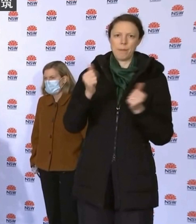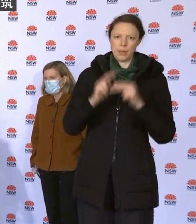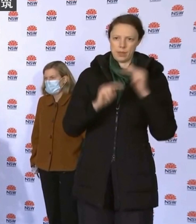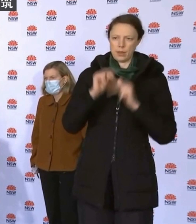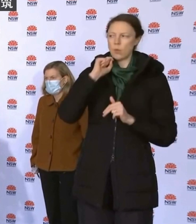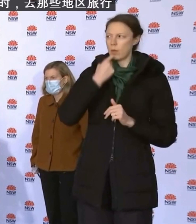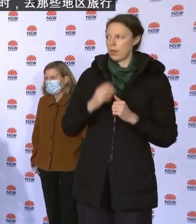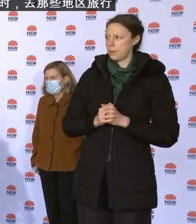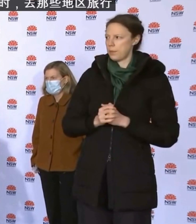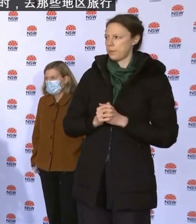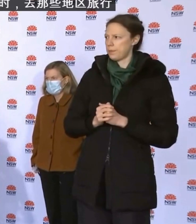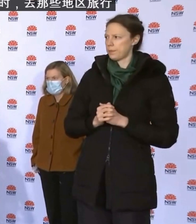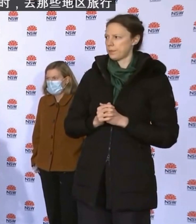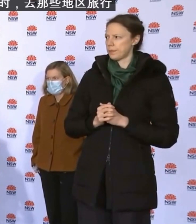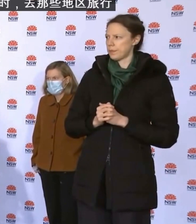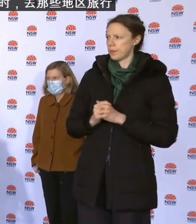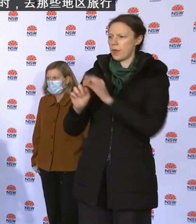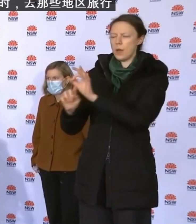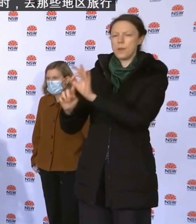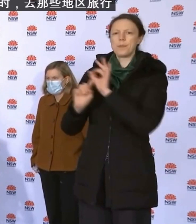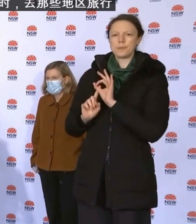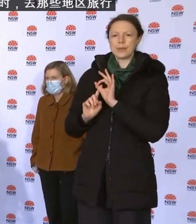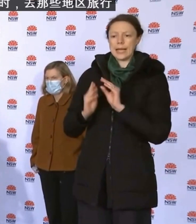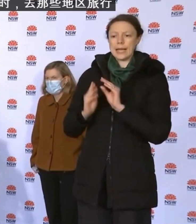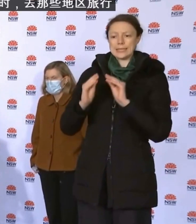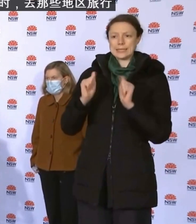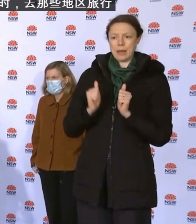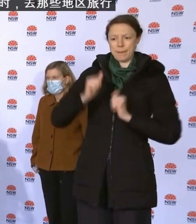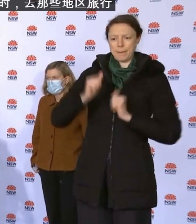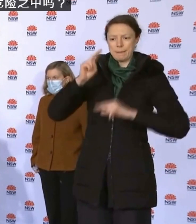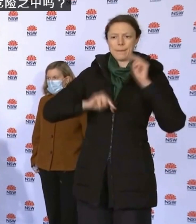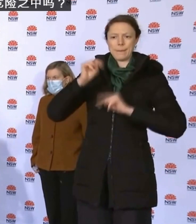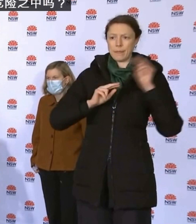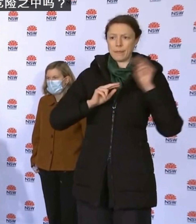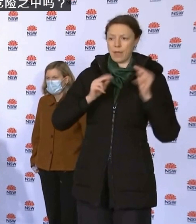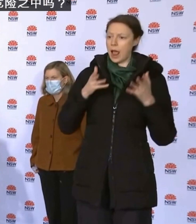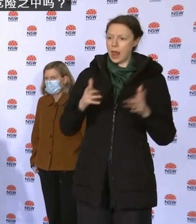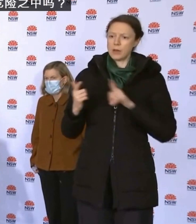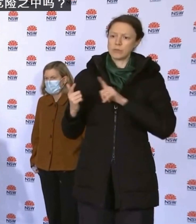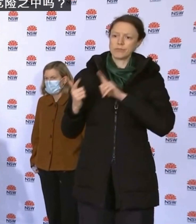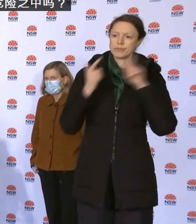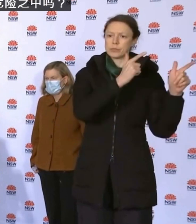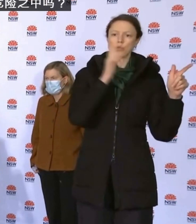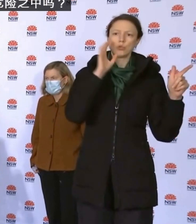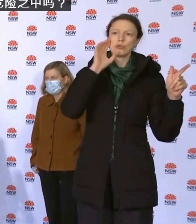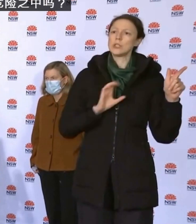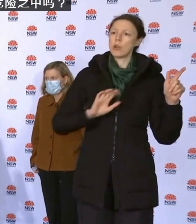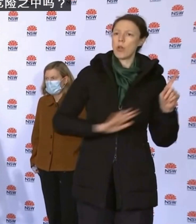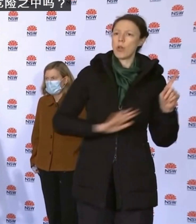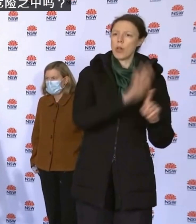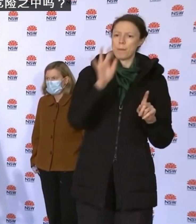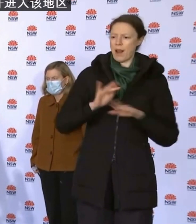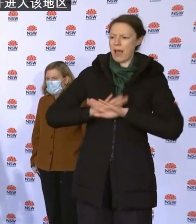for construction workers to travel to the regions when they can't do the same work in their own backyard? Isn't that putting those communities at risk? Oh, well,